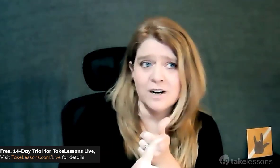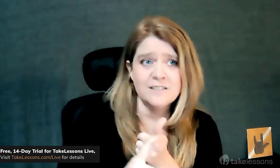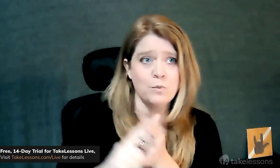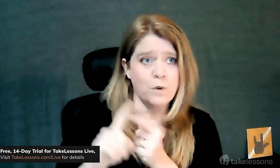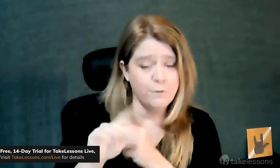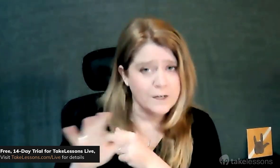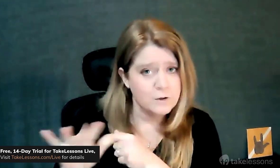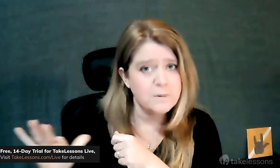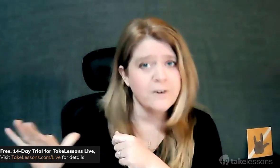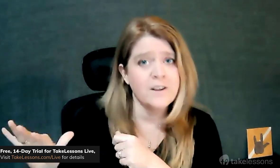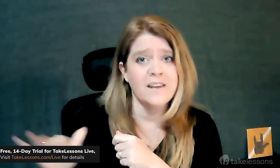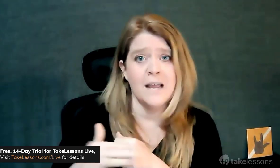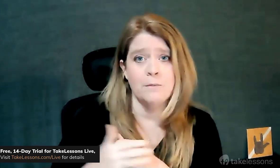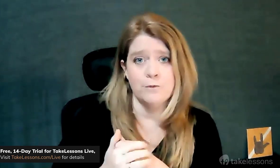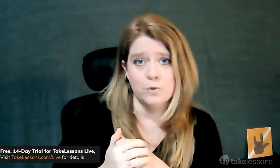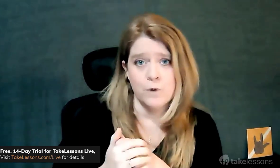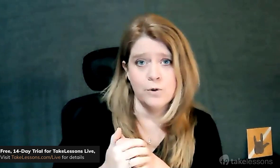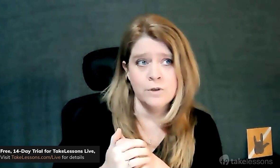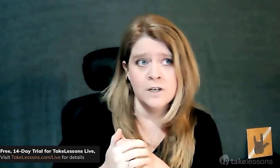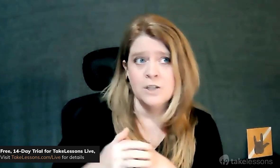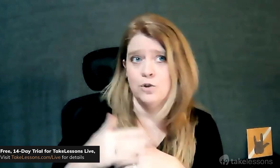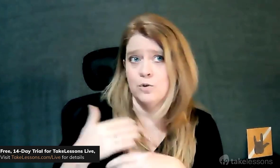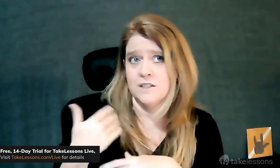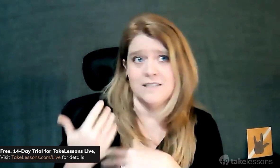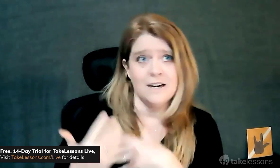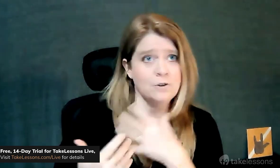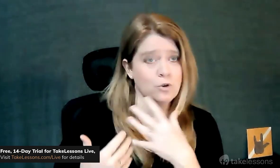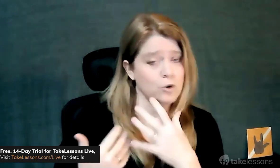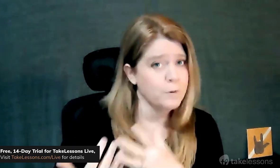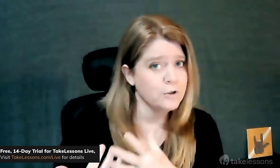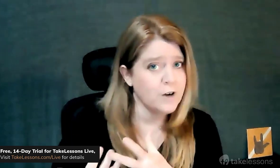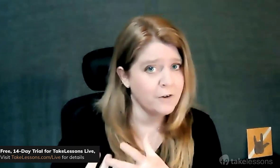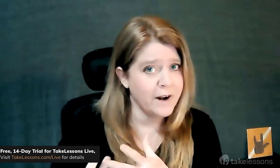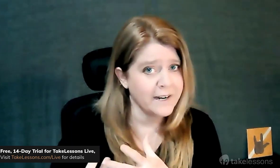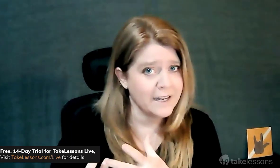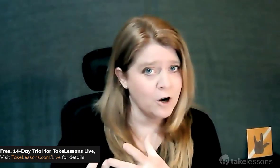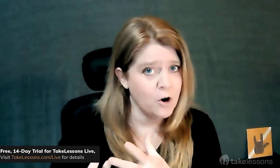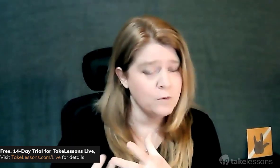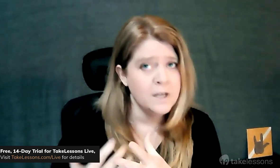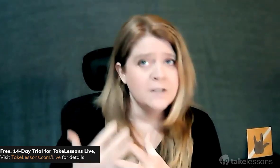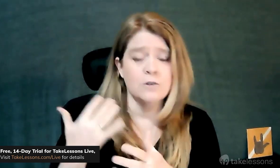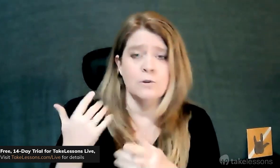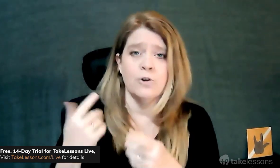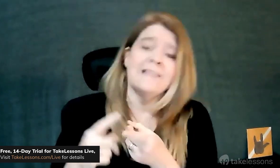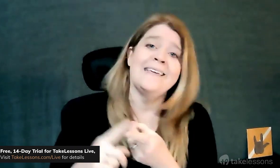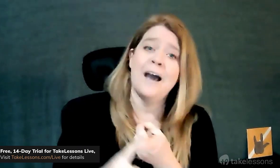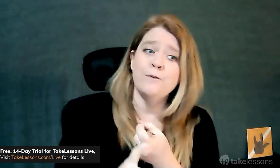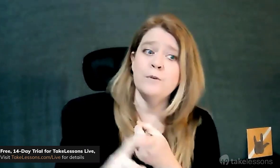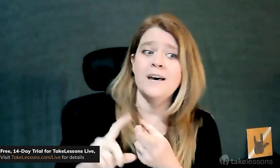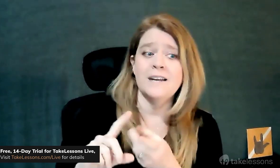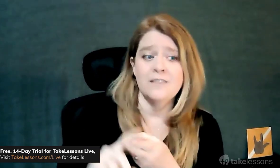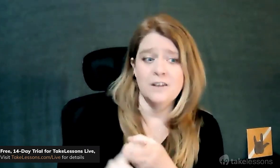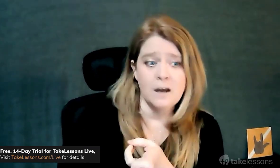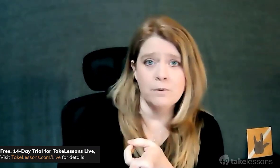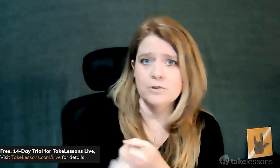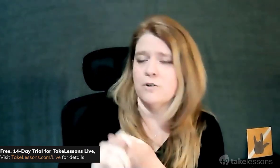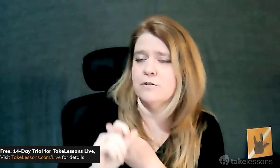with finger spelling the name of your road, you could tell your Uber driver how to get home. So learning the alphabet and the numbers are the 2